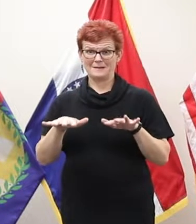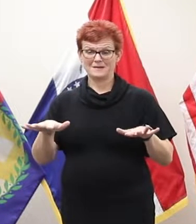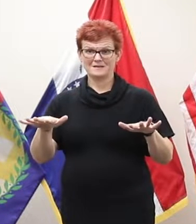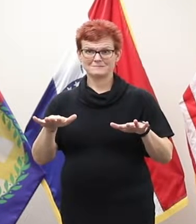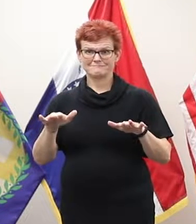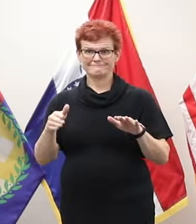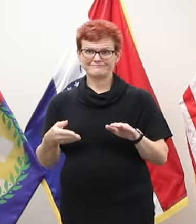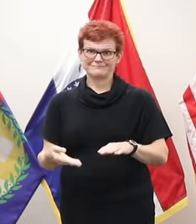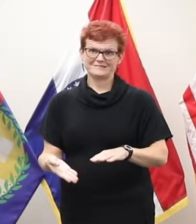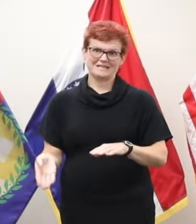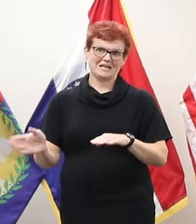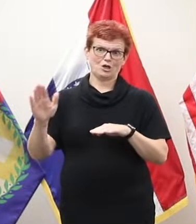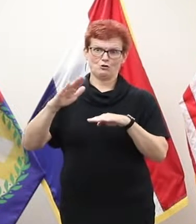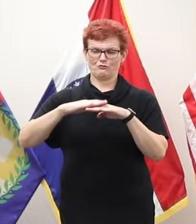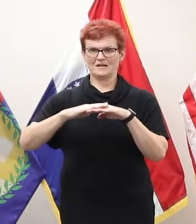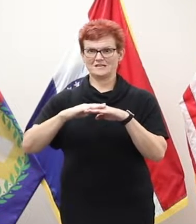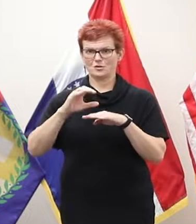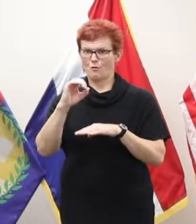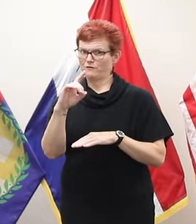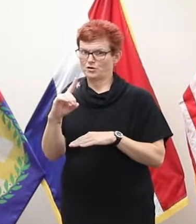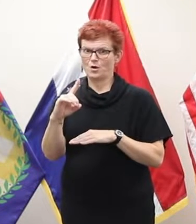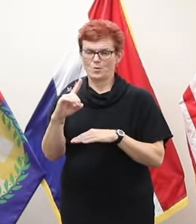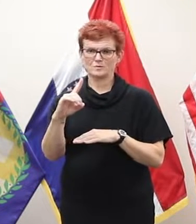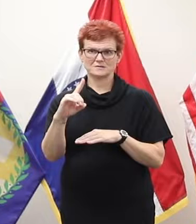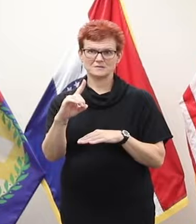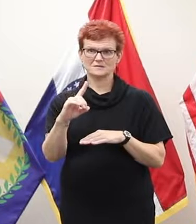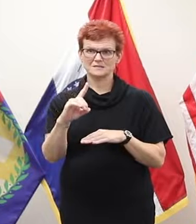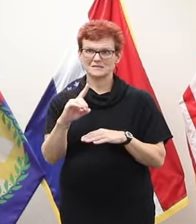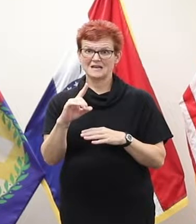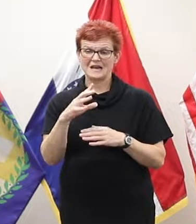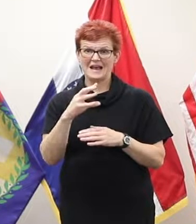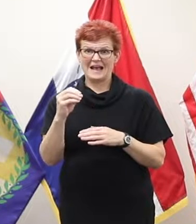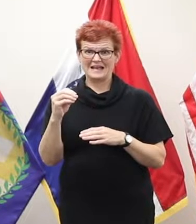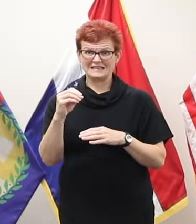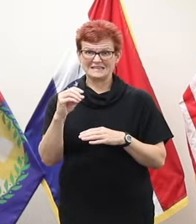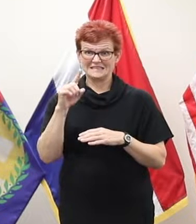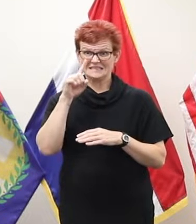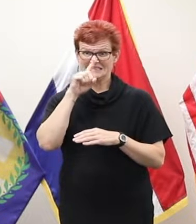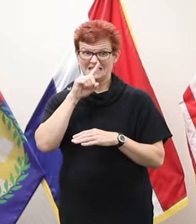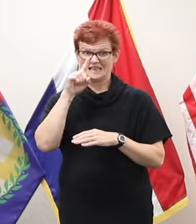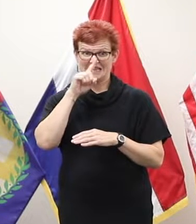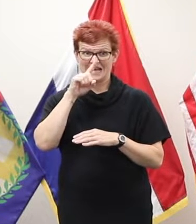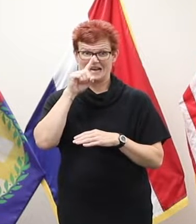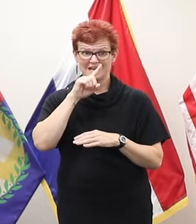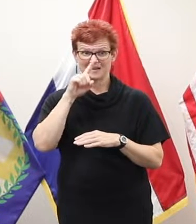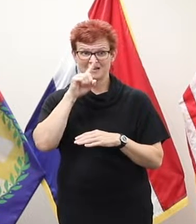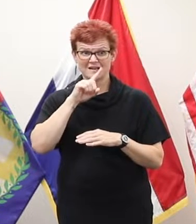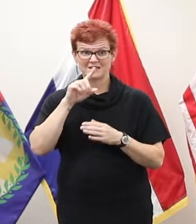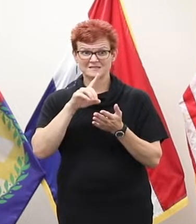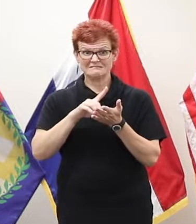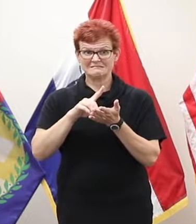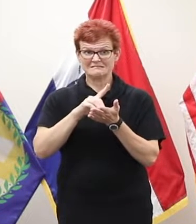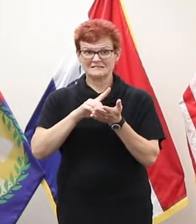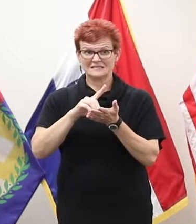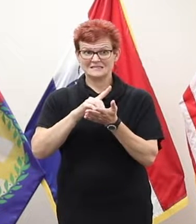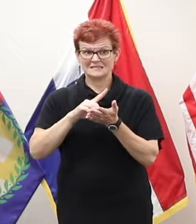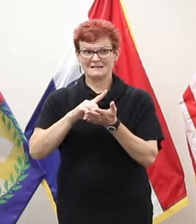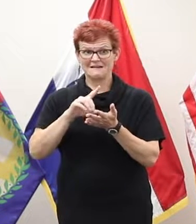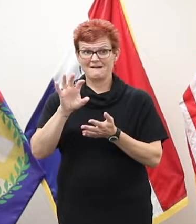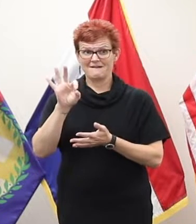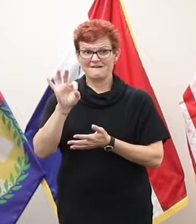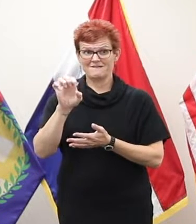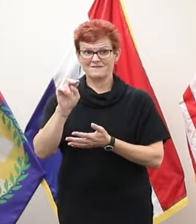overdoses and deaths, and the easy availability of the synthetic opioid fentanyl has made substance use even more